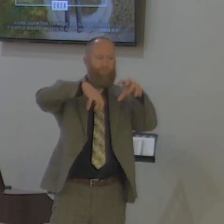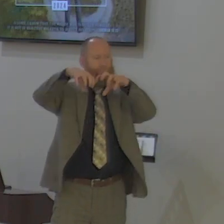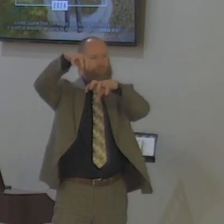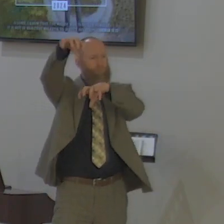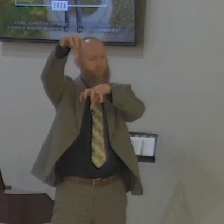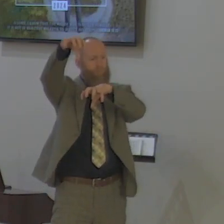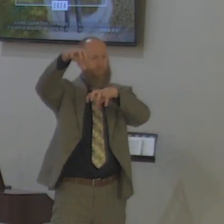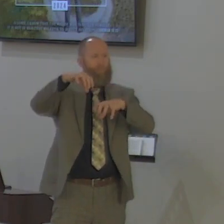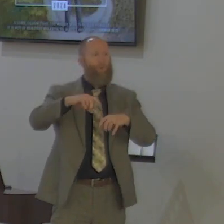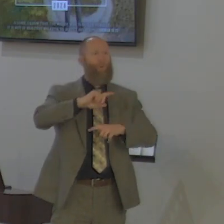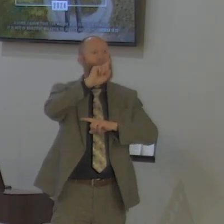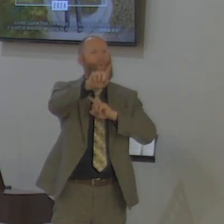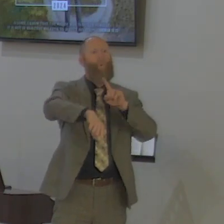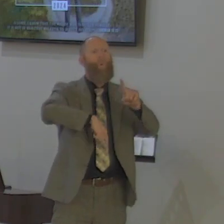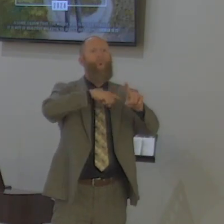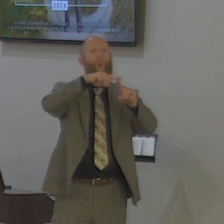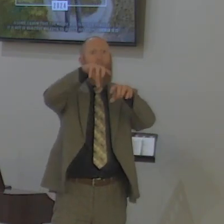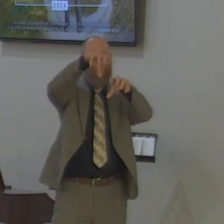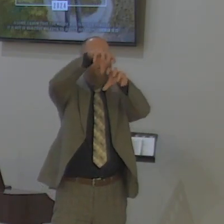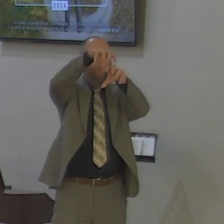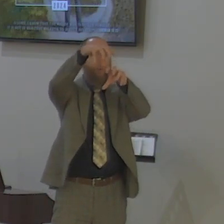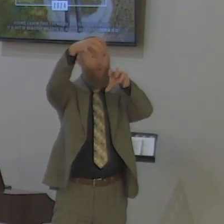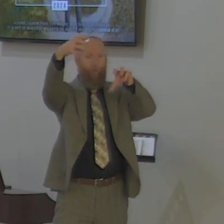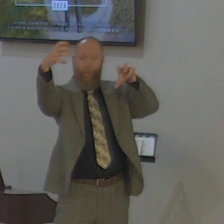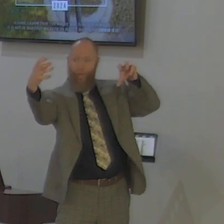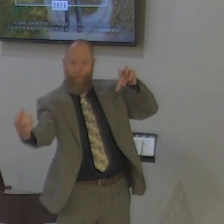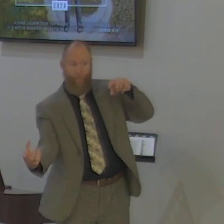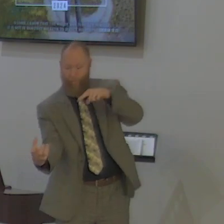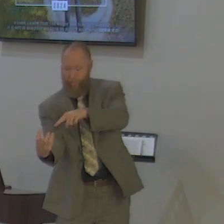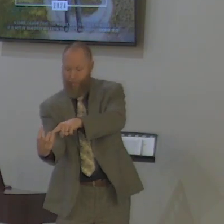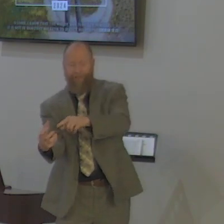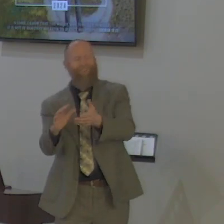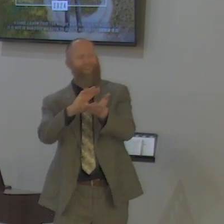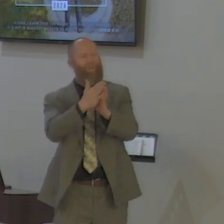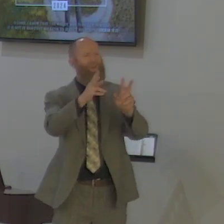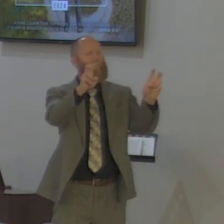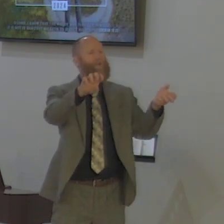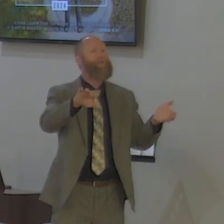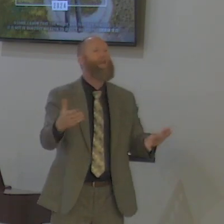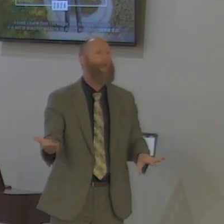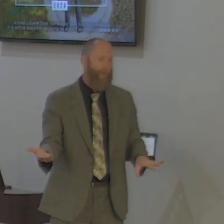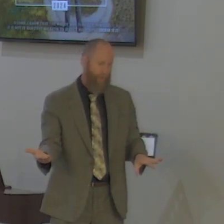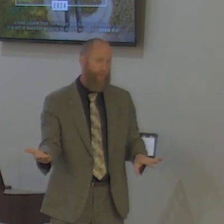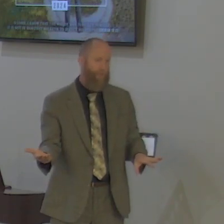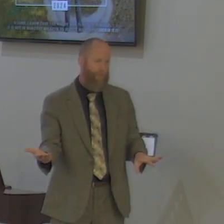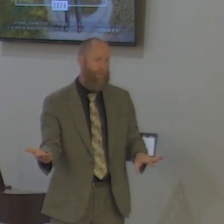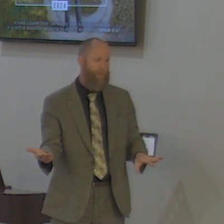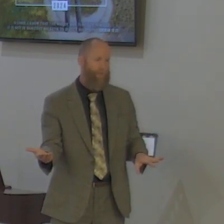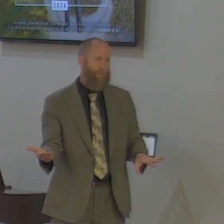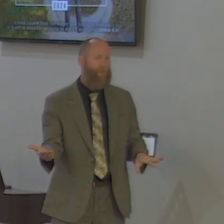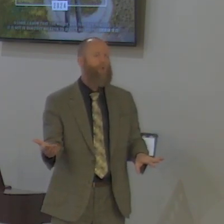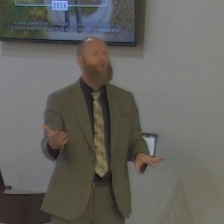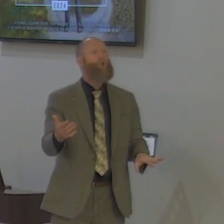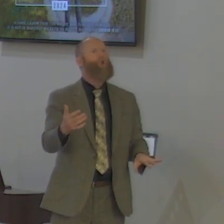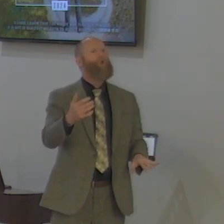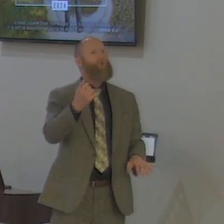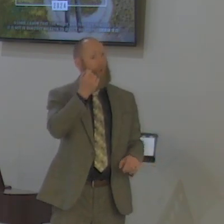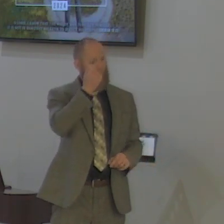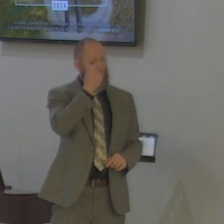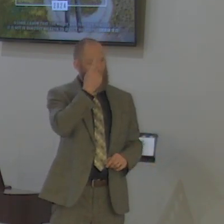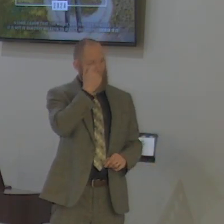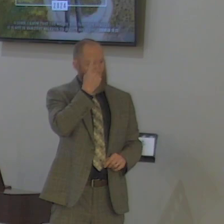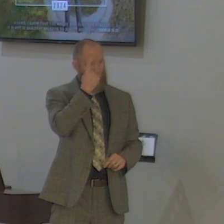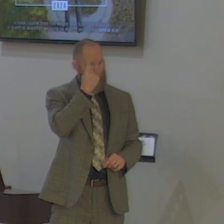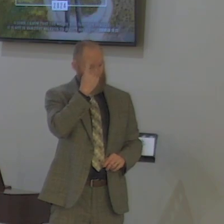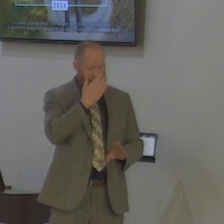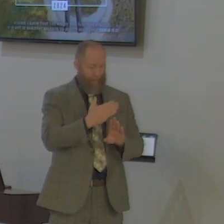filling its function. So here's what Sanballat and Tobiah and the other thugs said. How are you going to put these stones